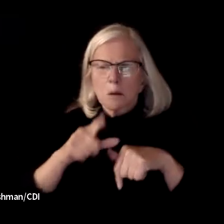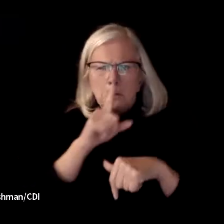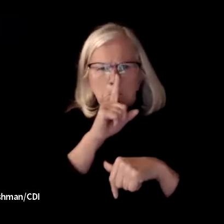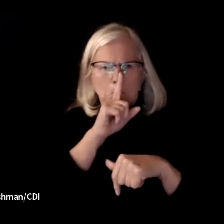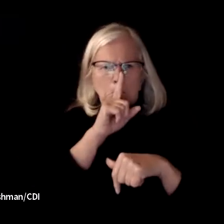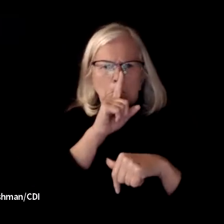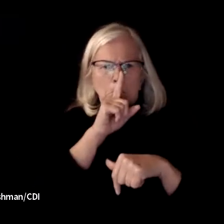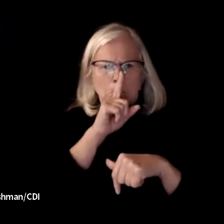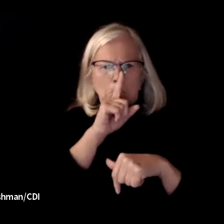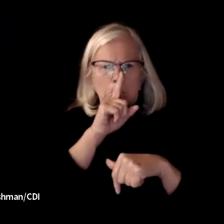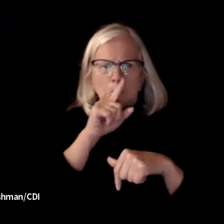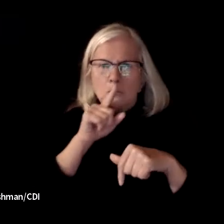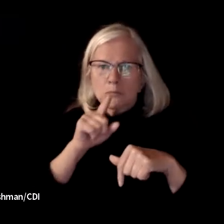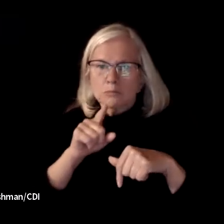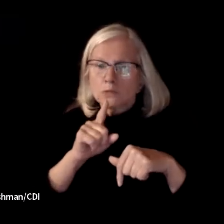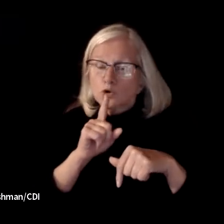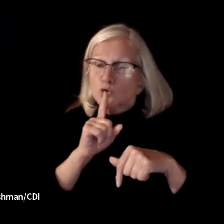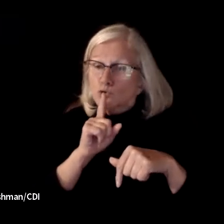I think